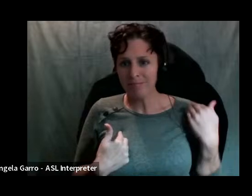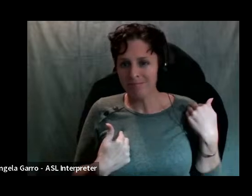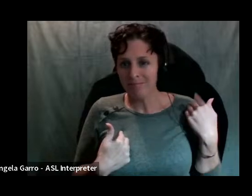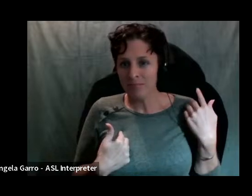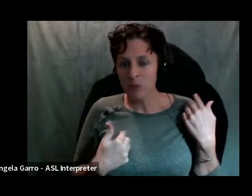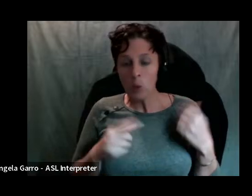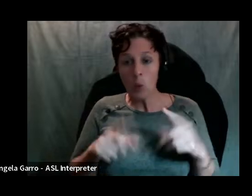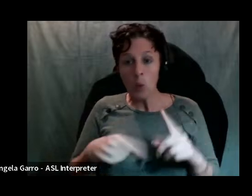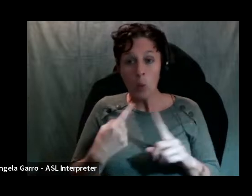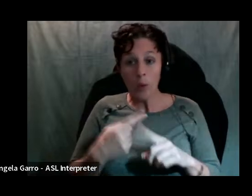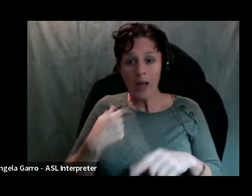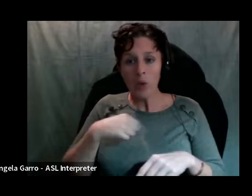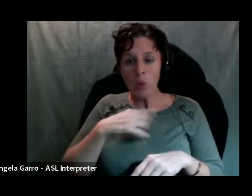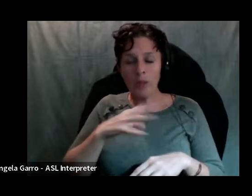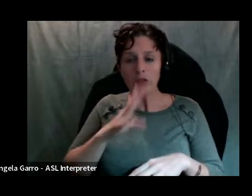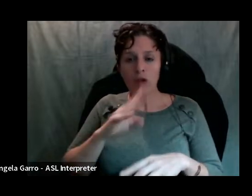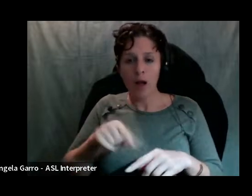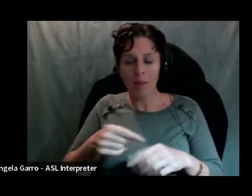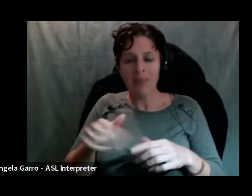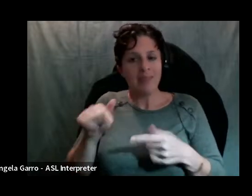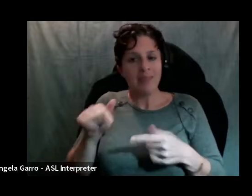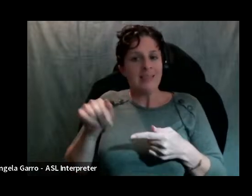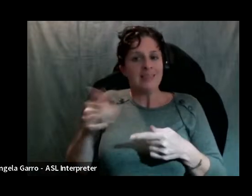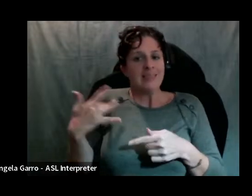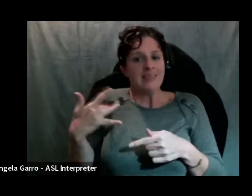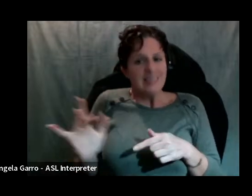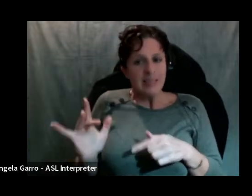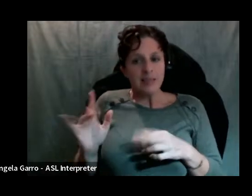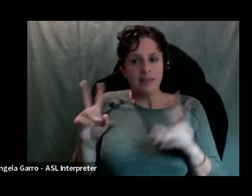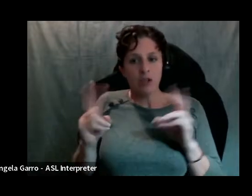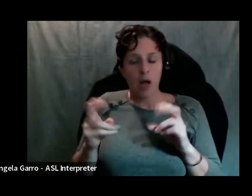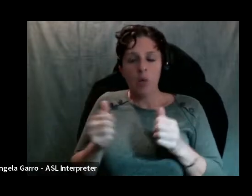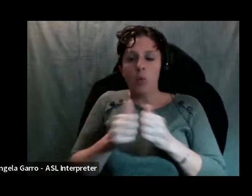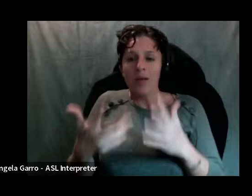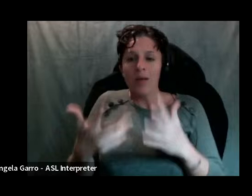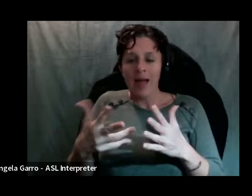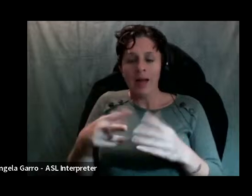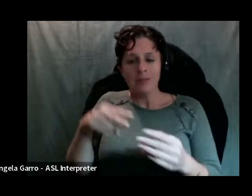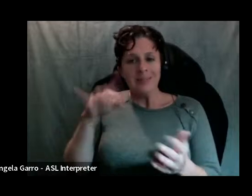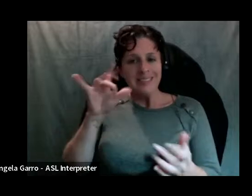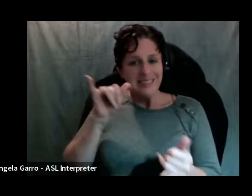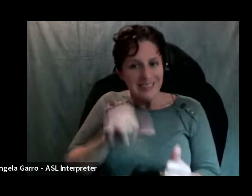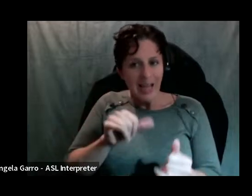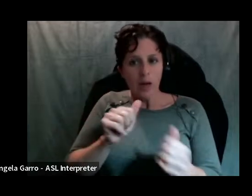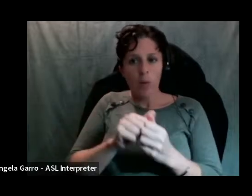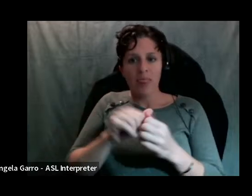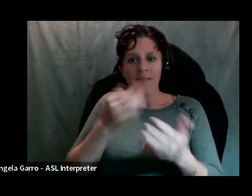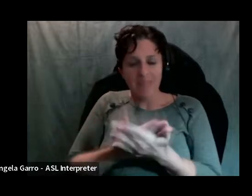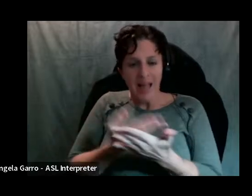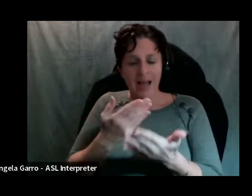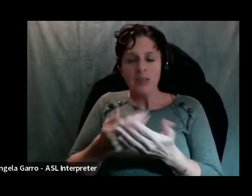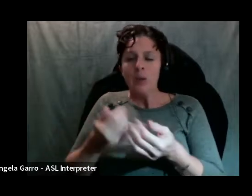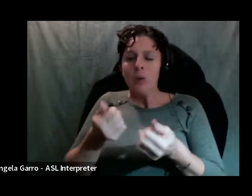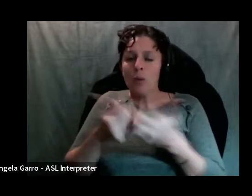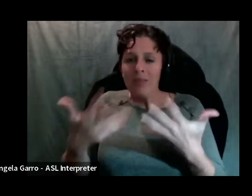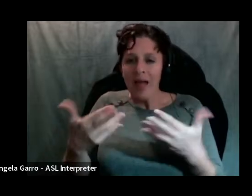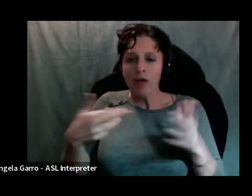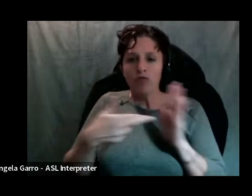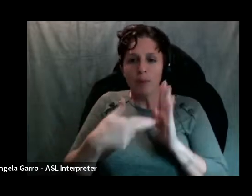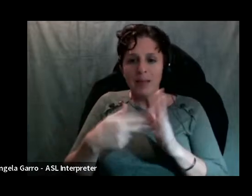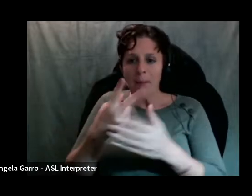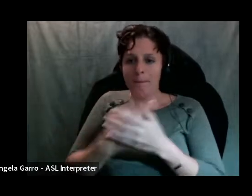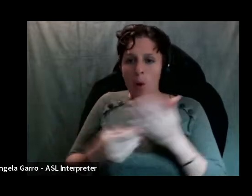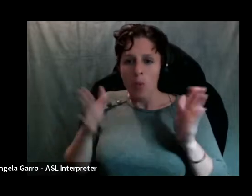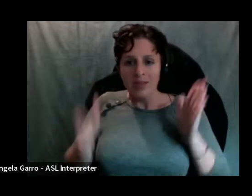When we touch this sensitive topic without sticking to the facts, without representing both sides, with bringing